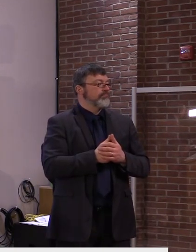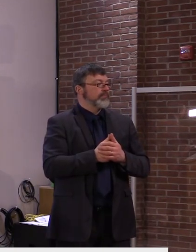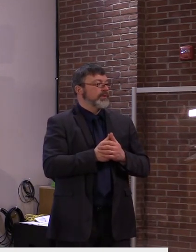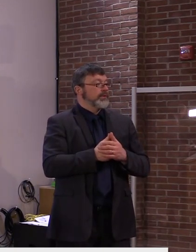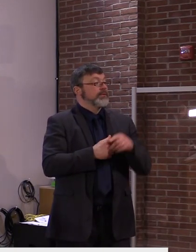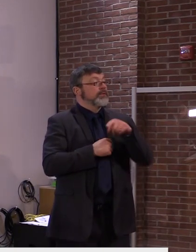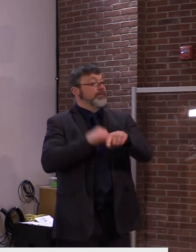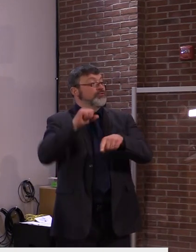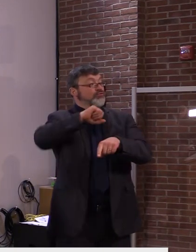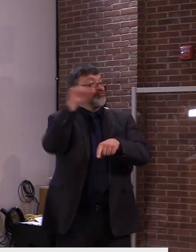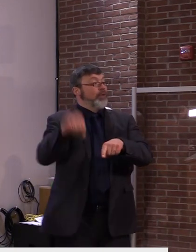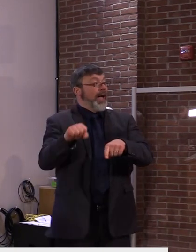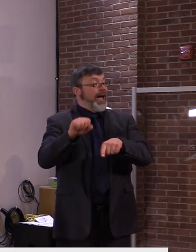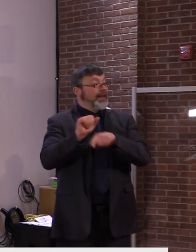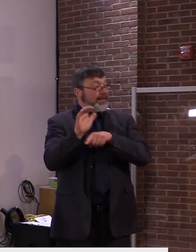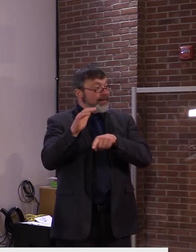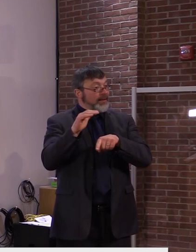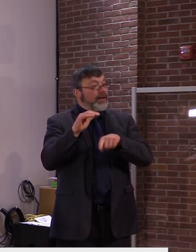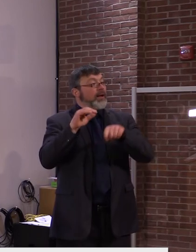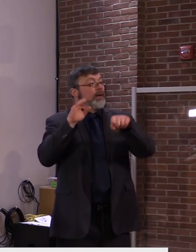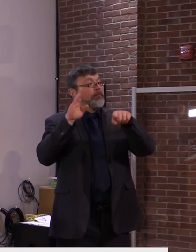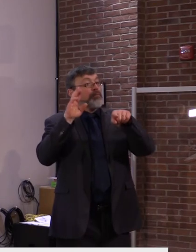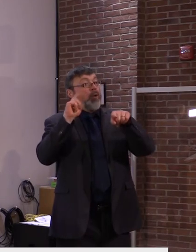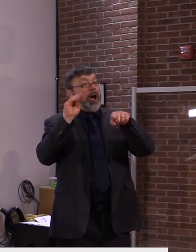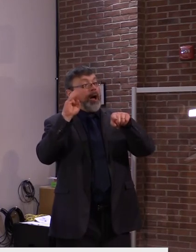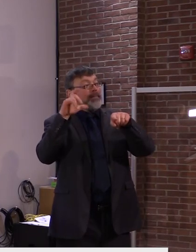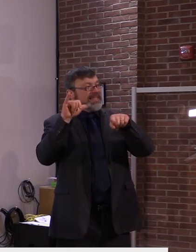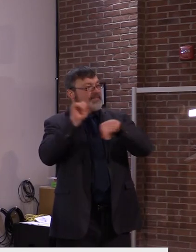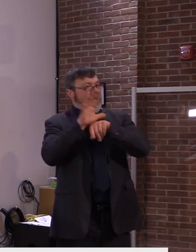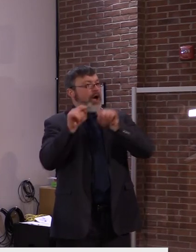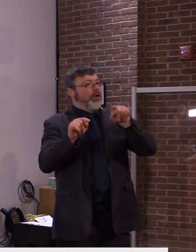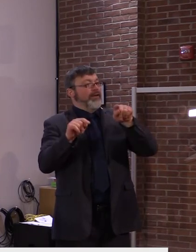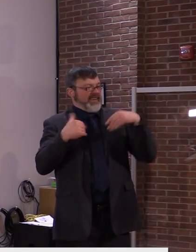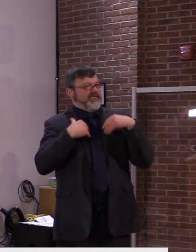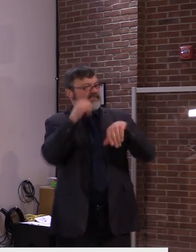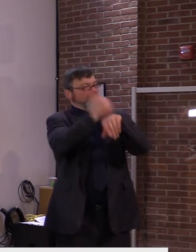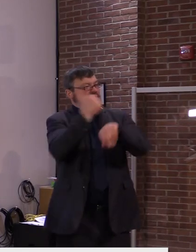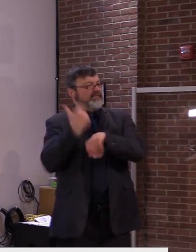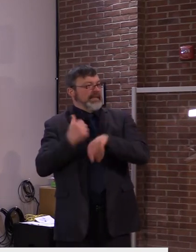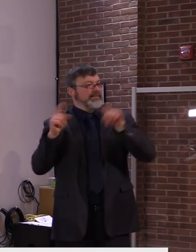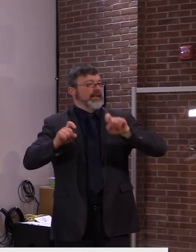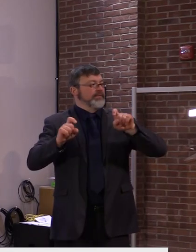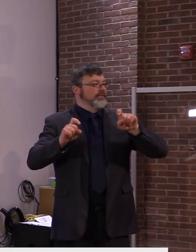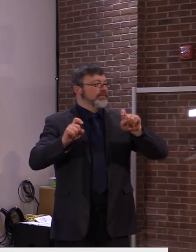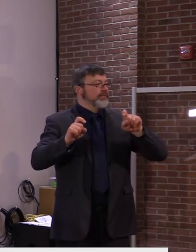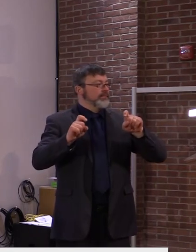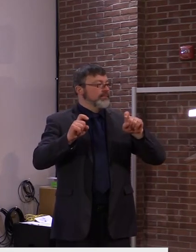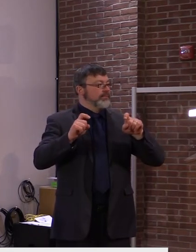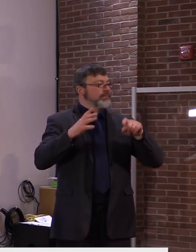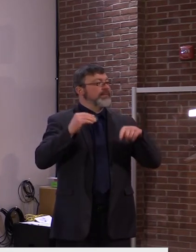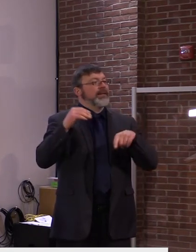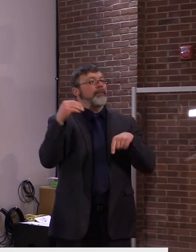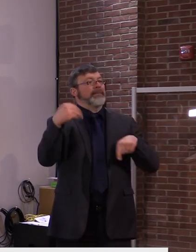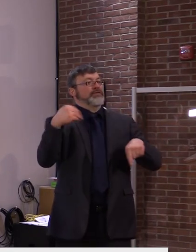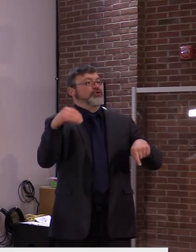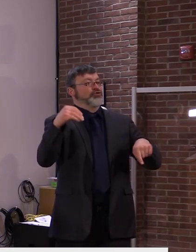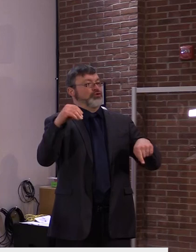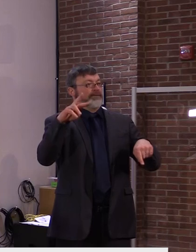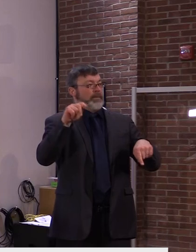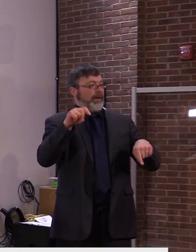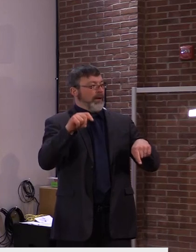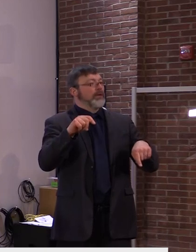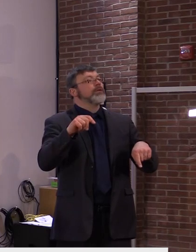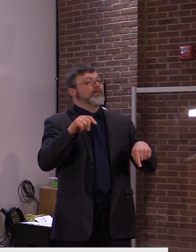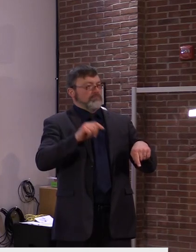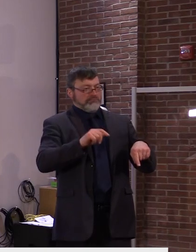partnering with Health and expanding testing opportunities in Bennington County. And there are